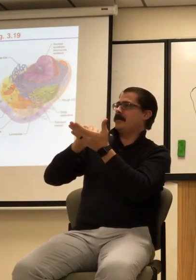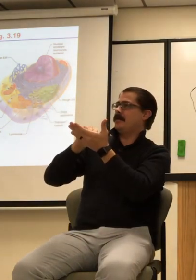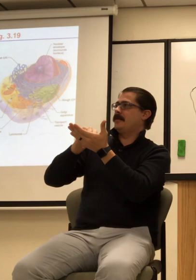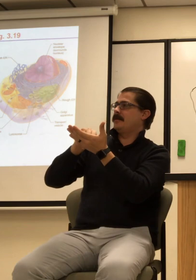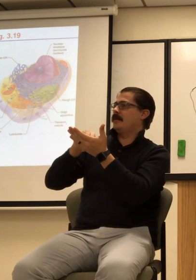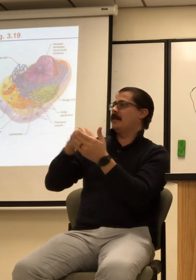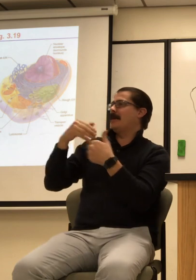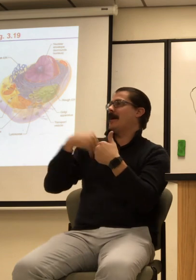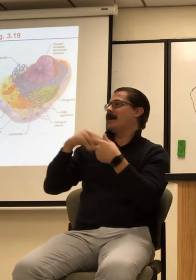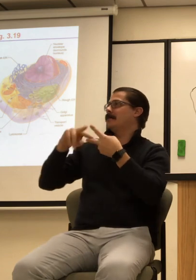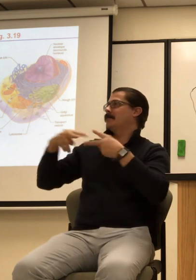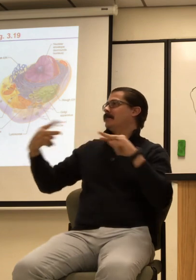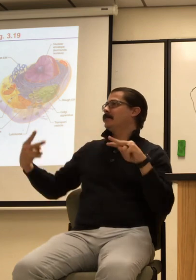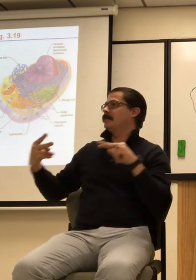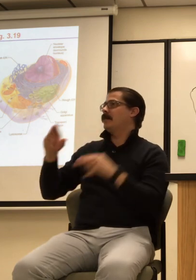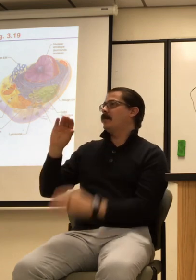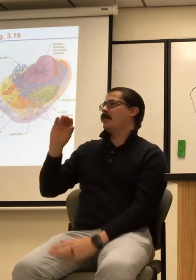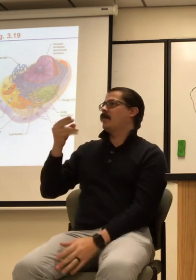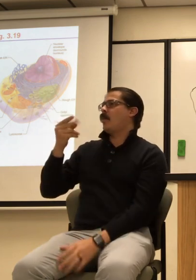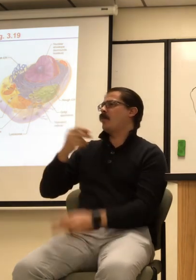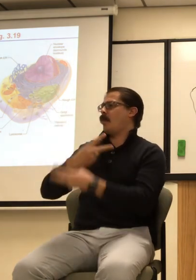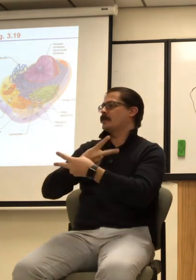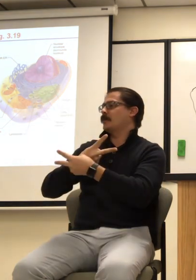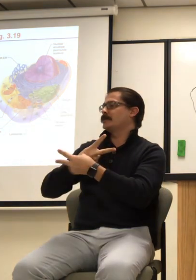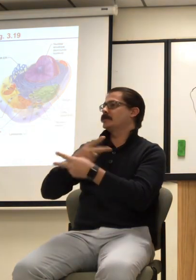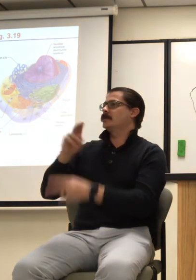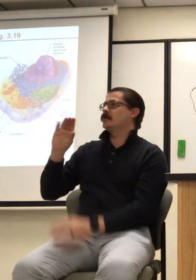contains the chromosomes.